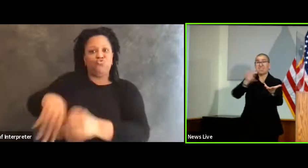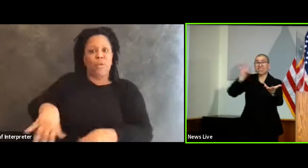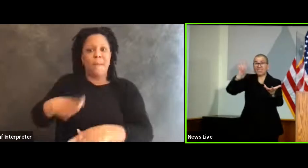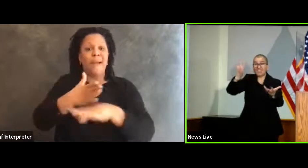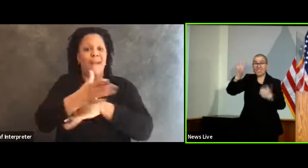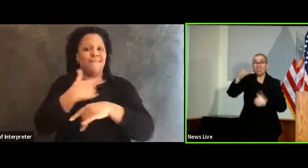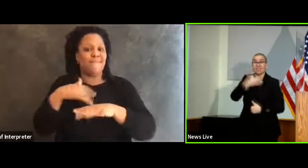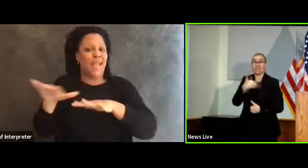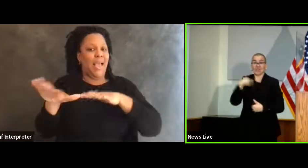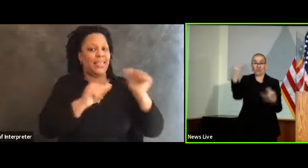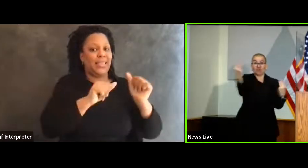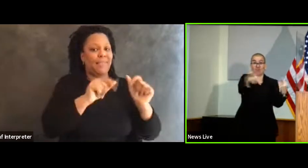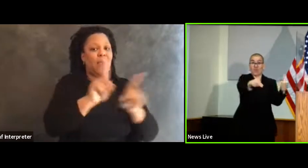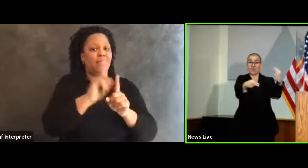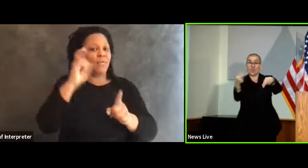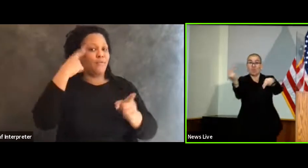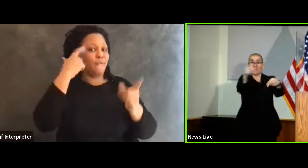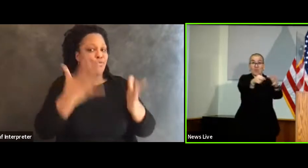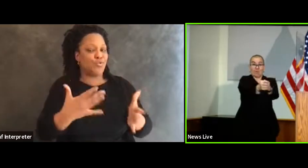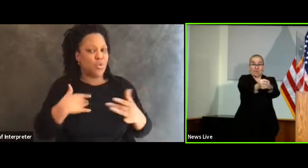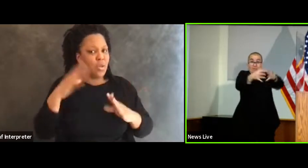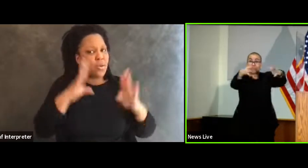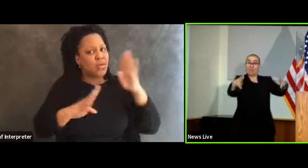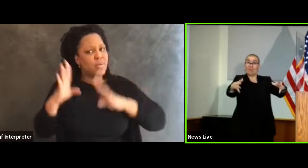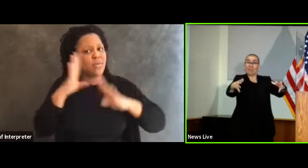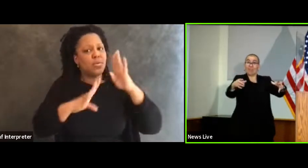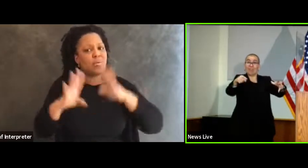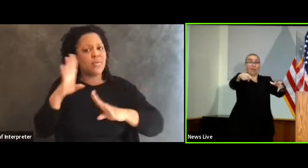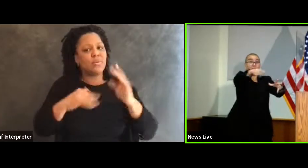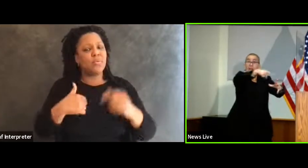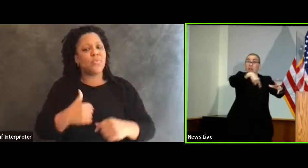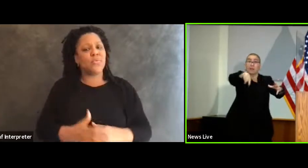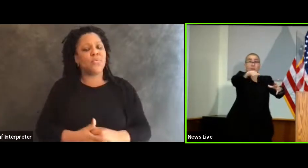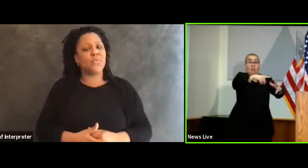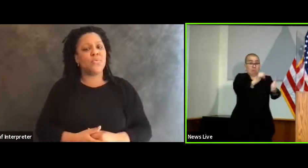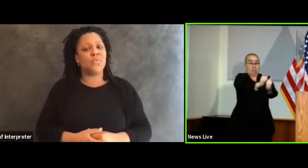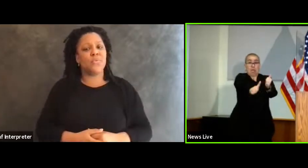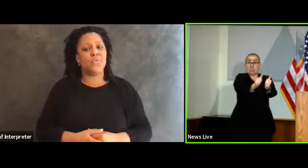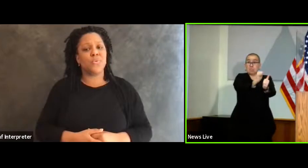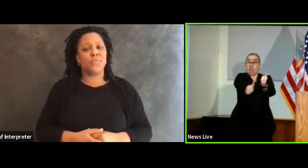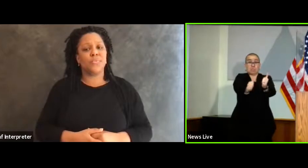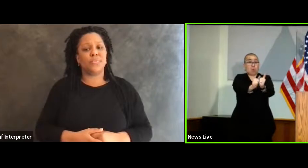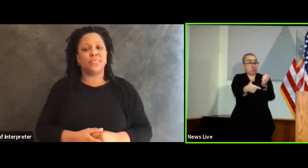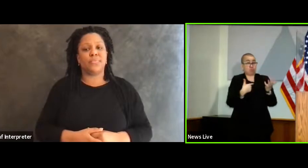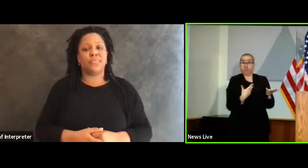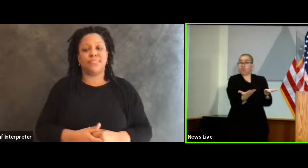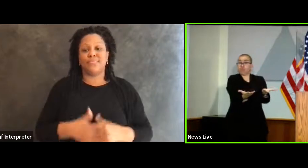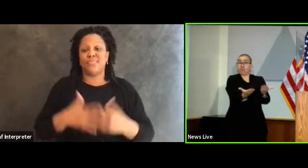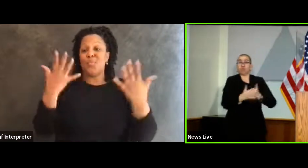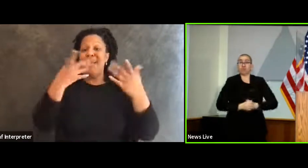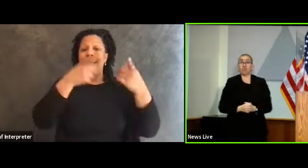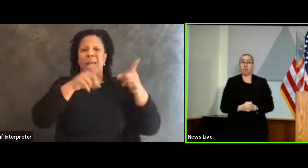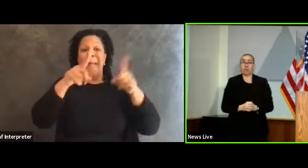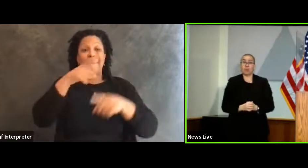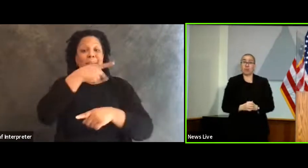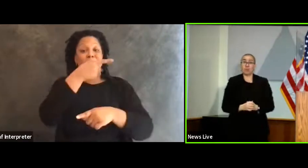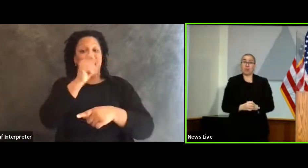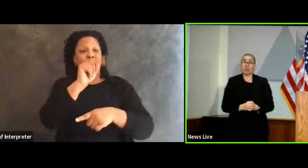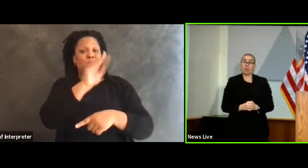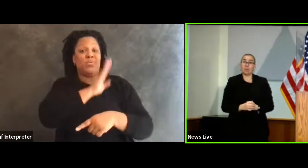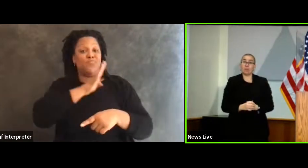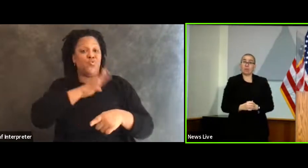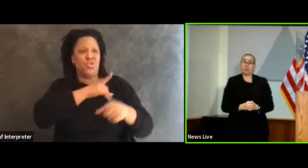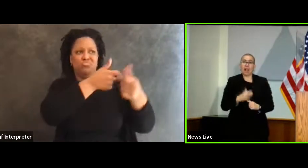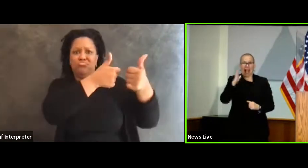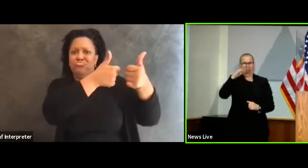you can codify is good. But I think that process, there'll be a sense of urgency around it. We're not talking about rushing